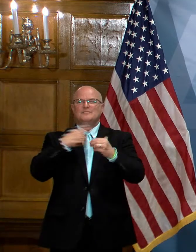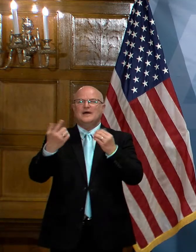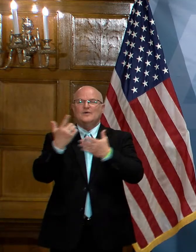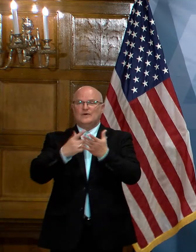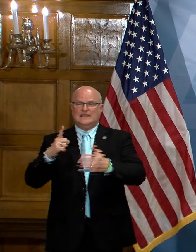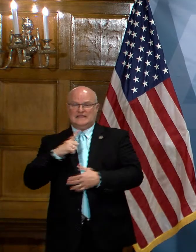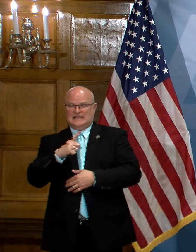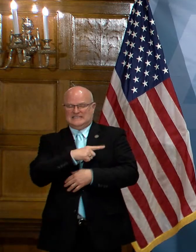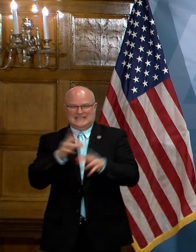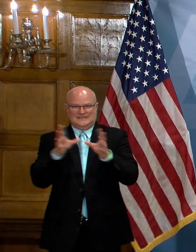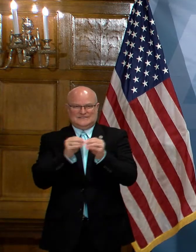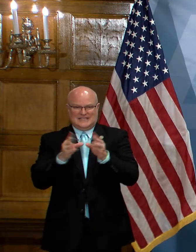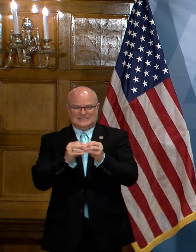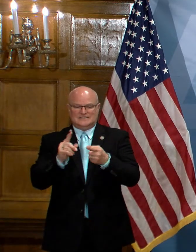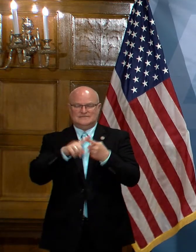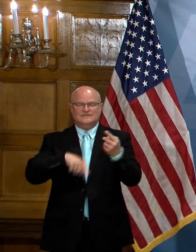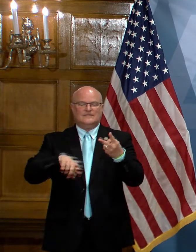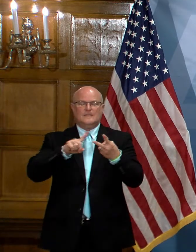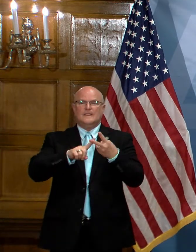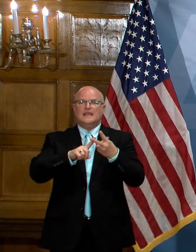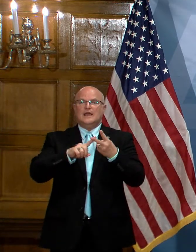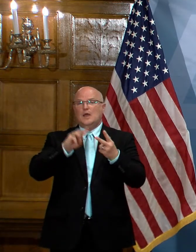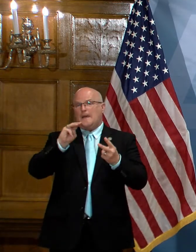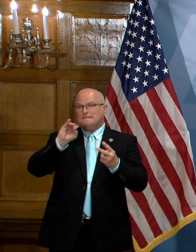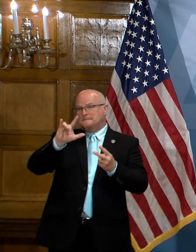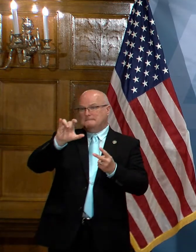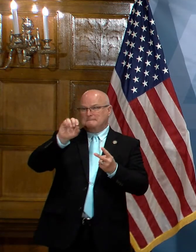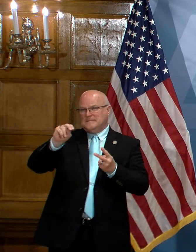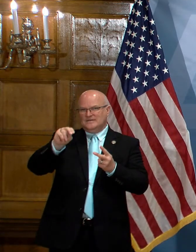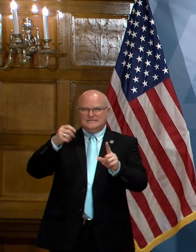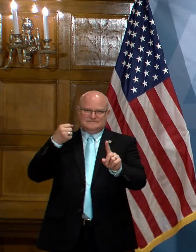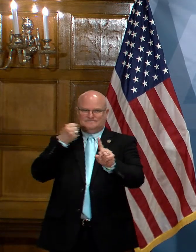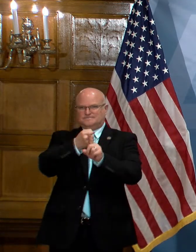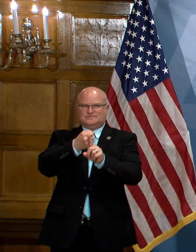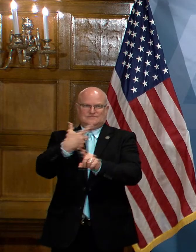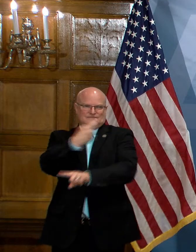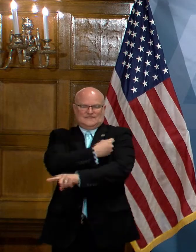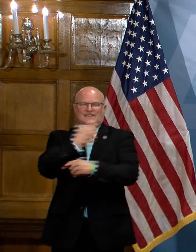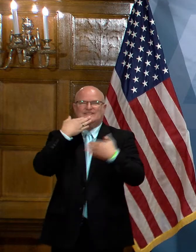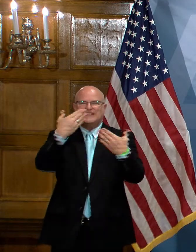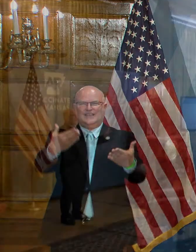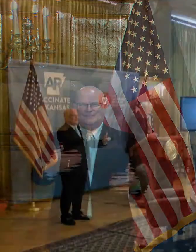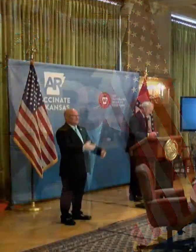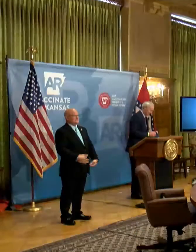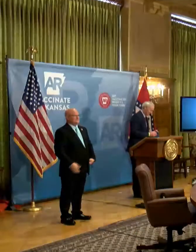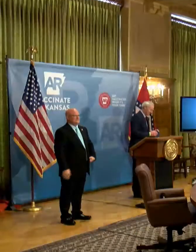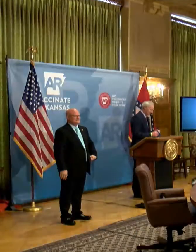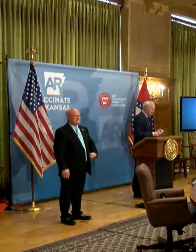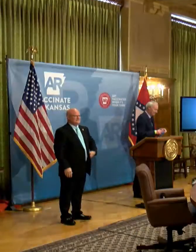the legislative session and the 1 million dose mark in our vaccinations. Thank you.